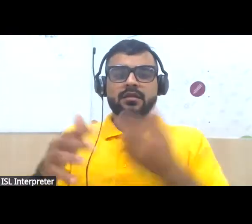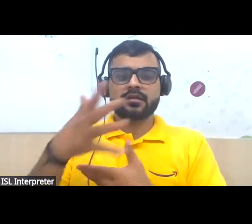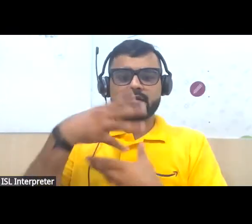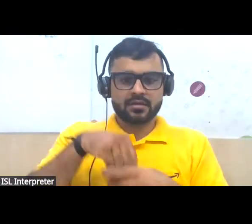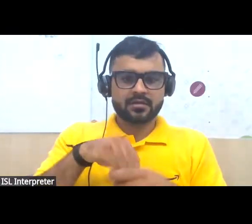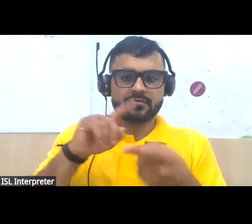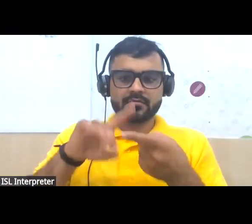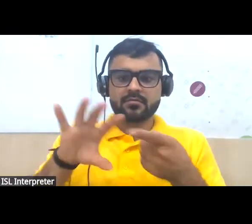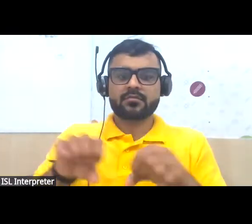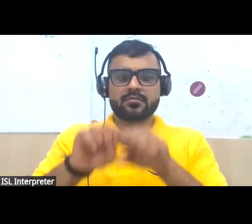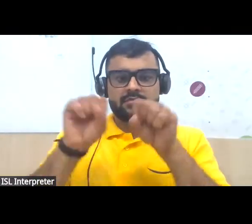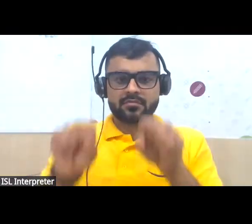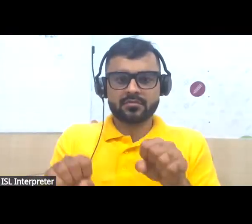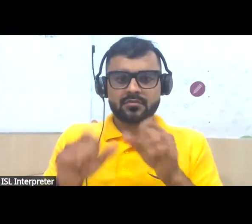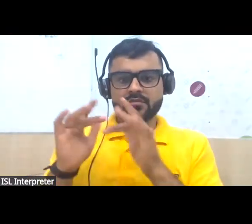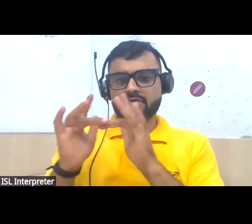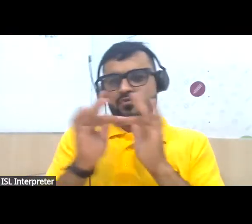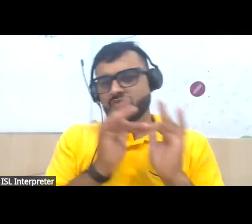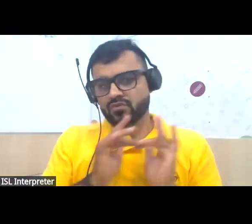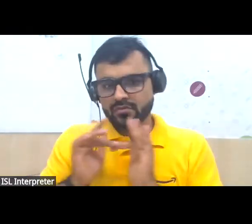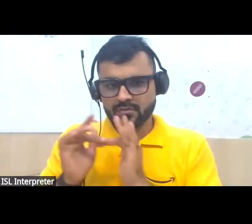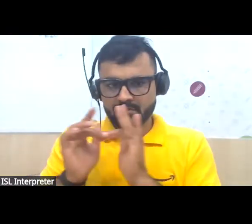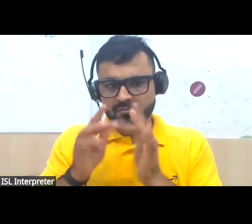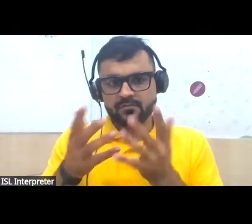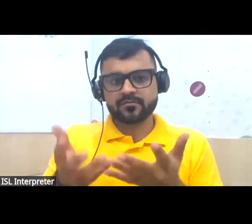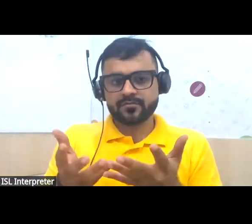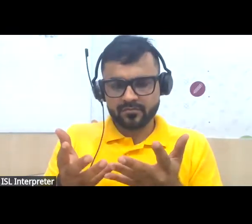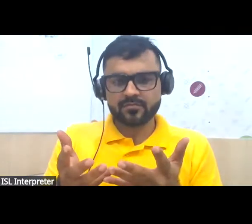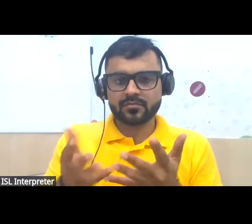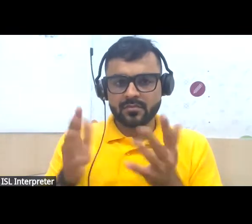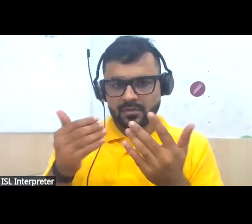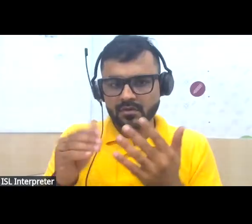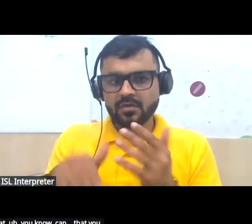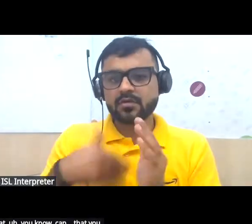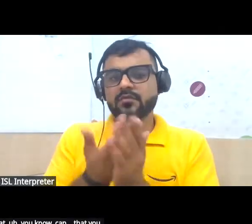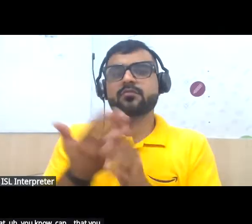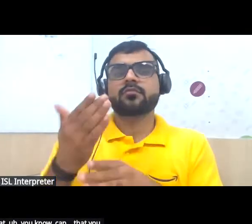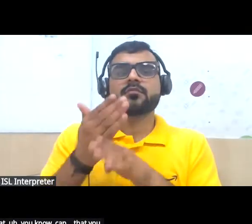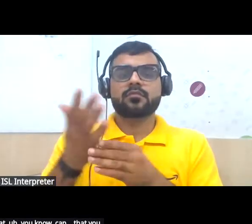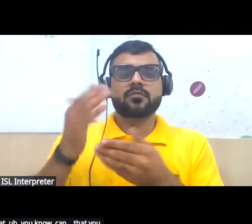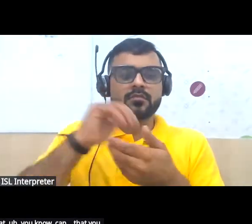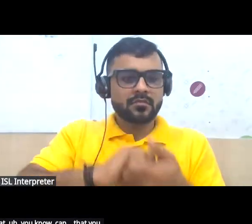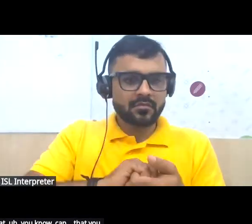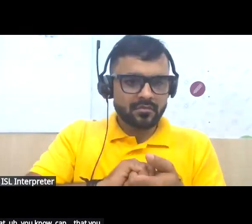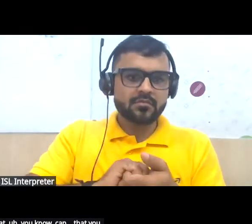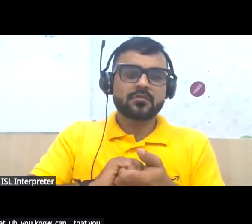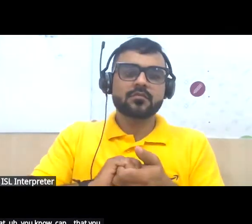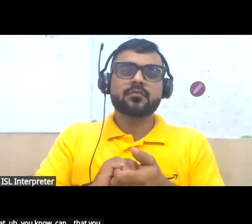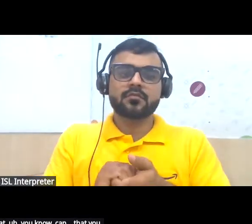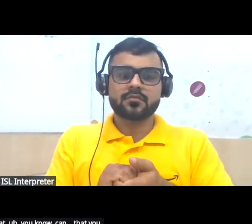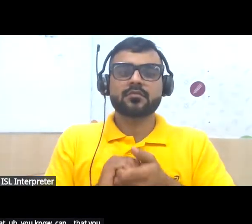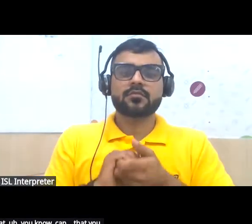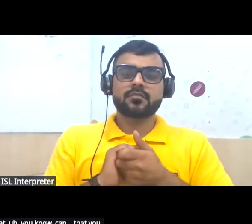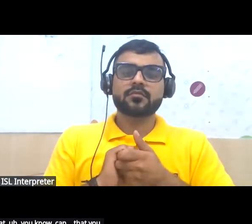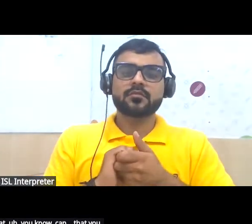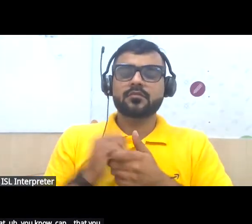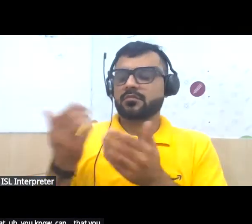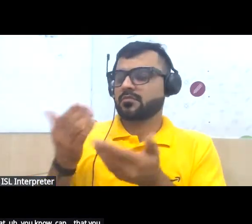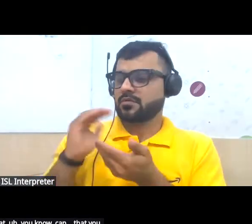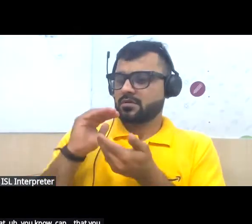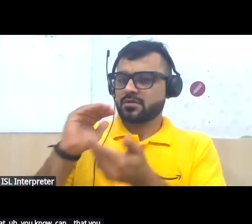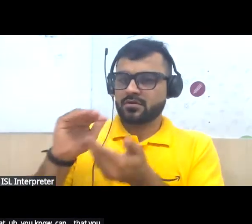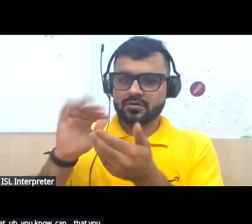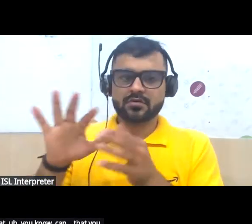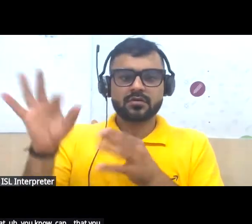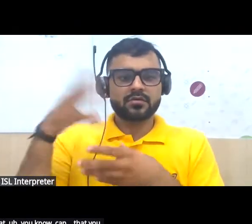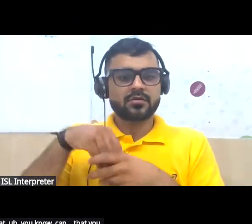the ecosystem and network that you can become a part of as you receive this award.